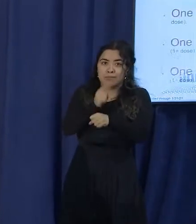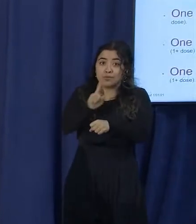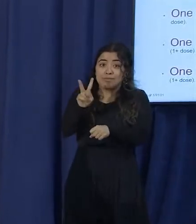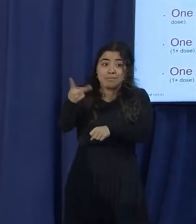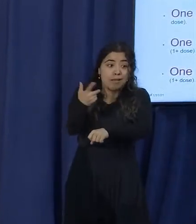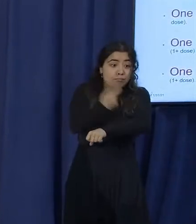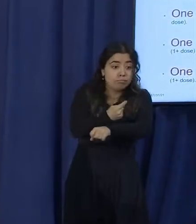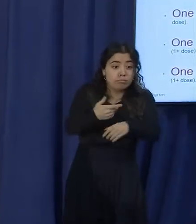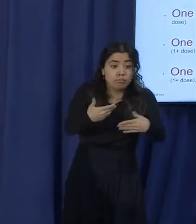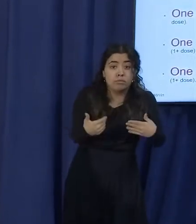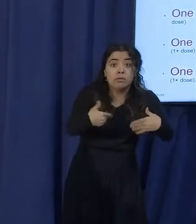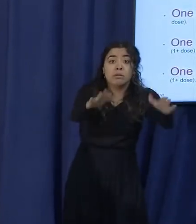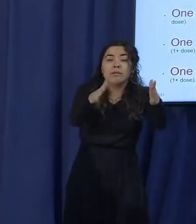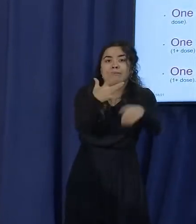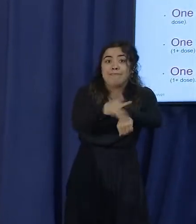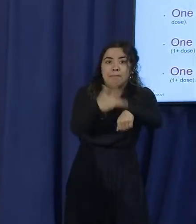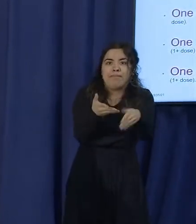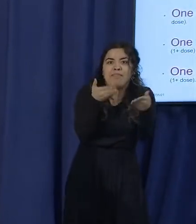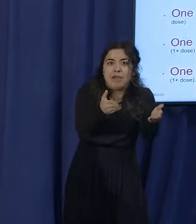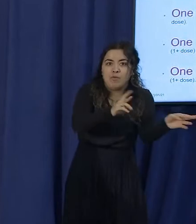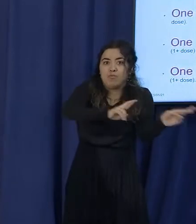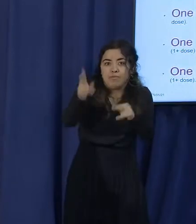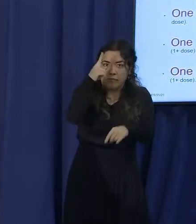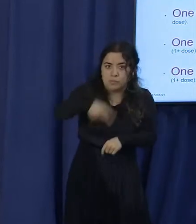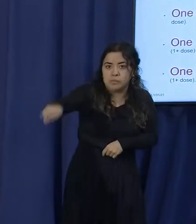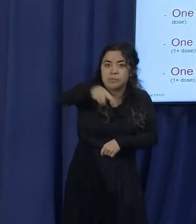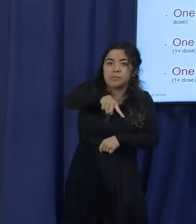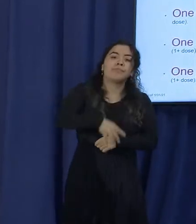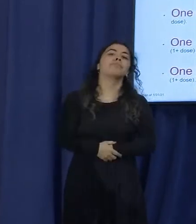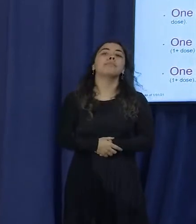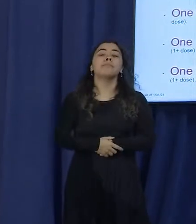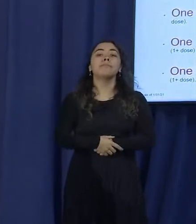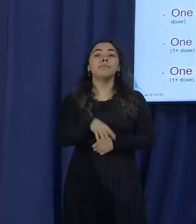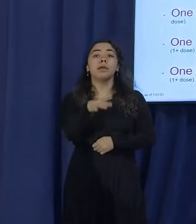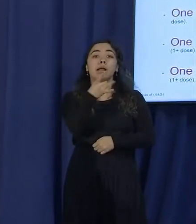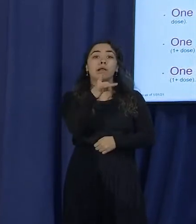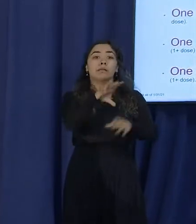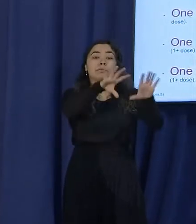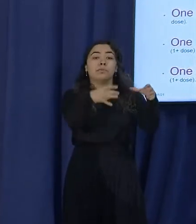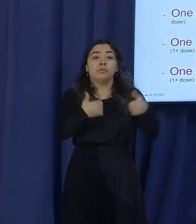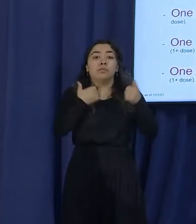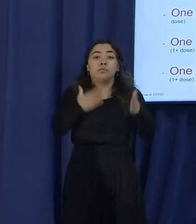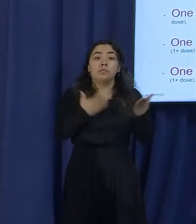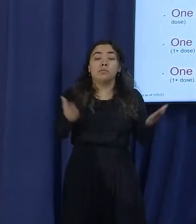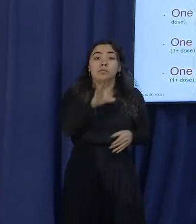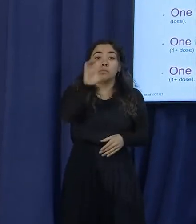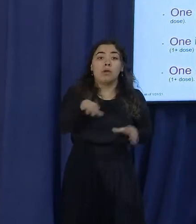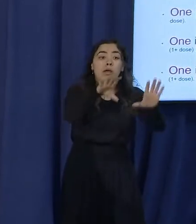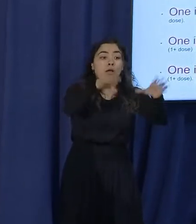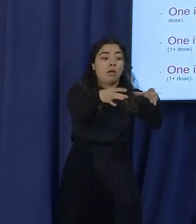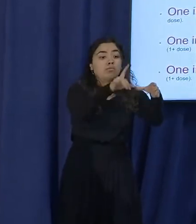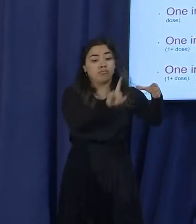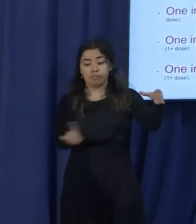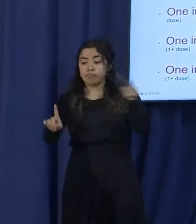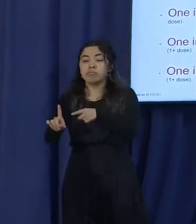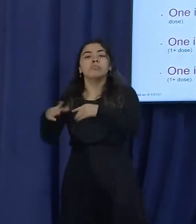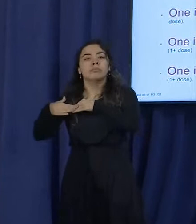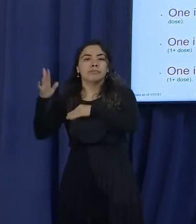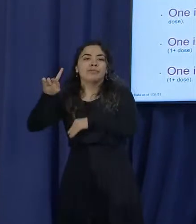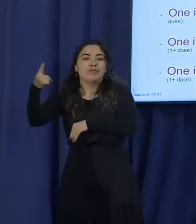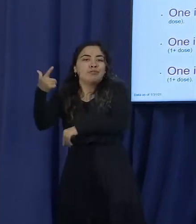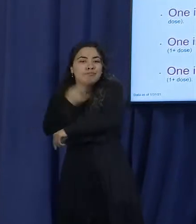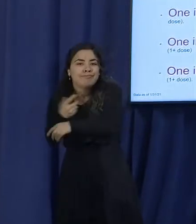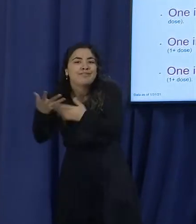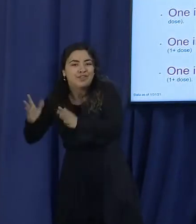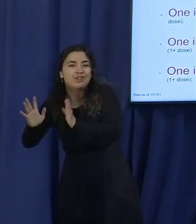there. 1 in 18 Chicago residents of all ages have now received at least the first dose of COVID vaccine. Where